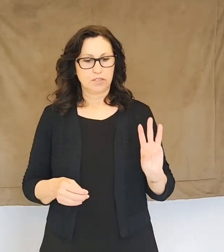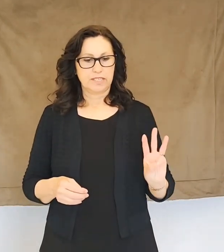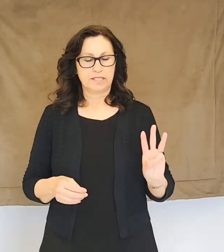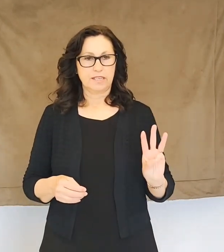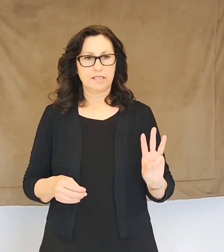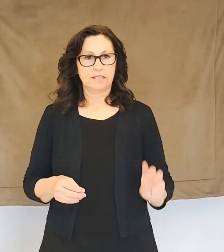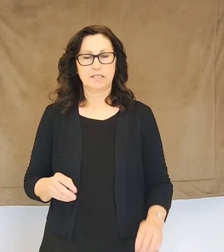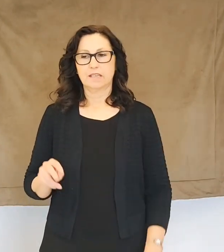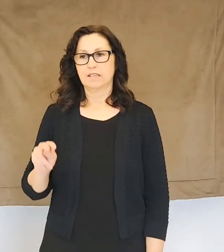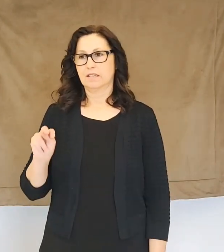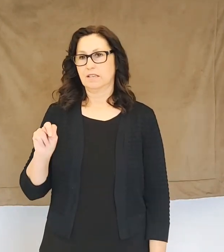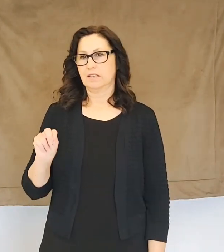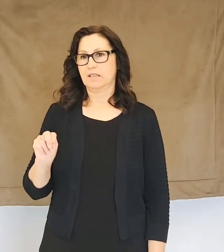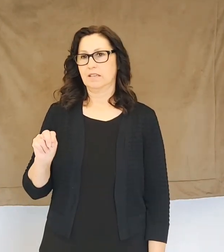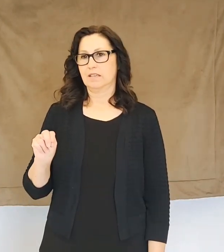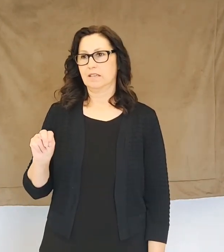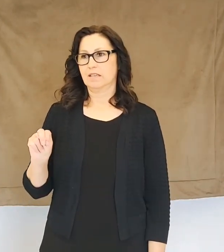Number six,